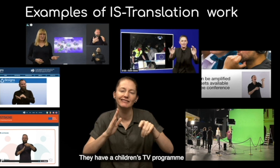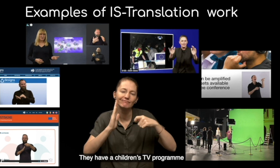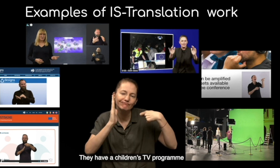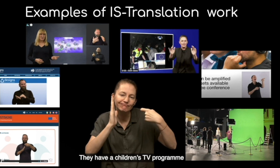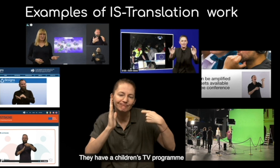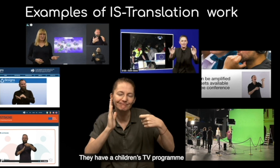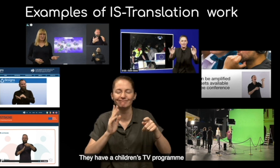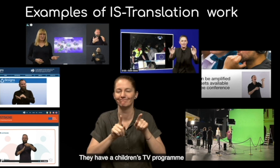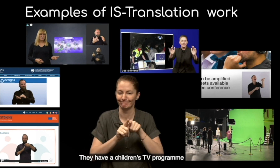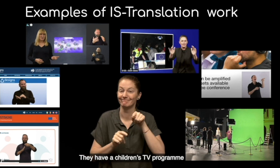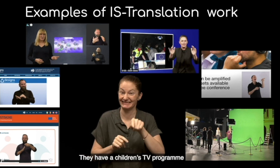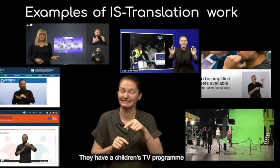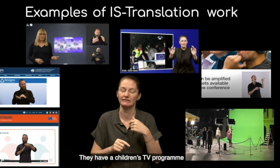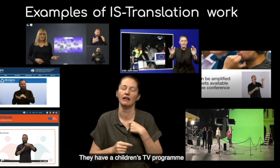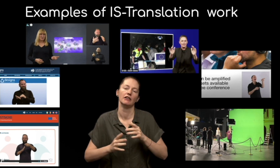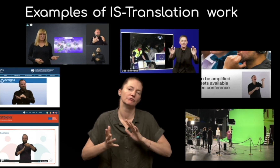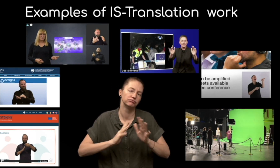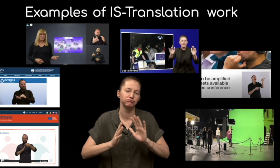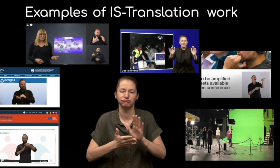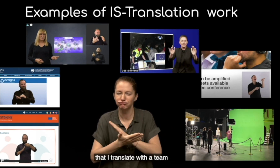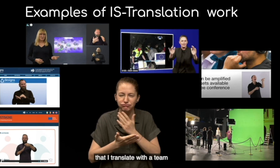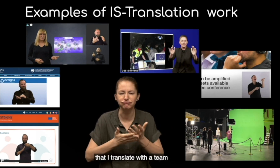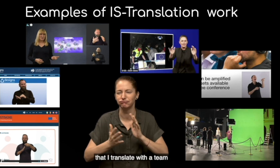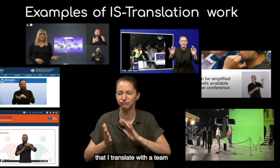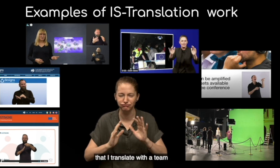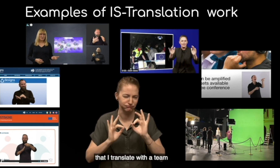a team for maximum quality output for a national audience.